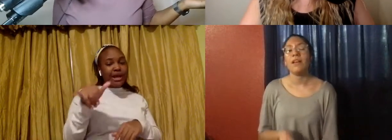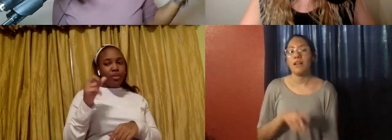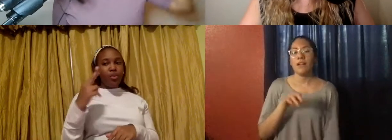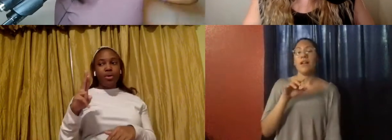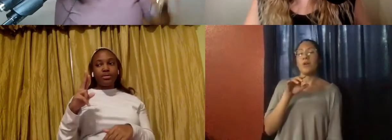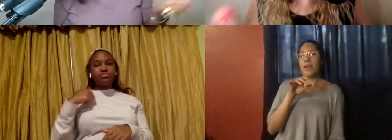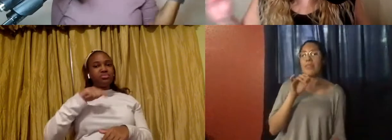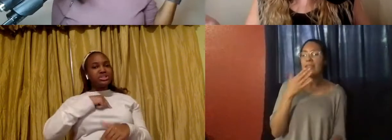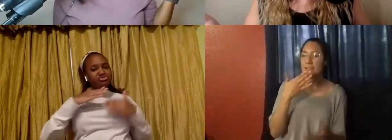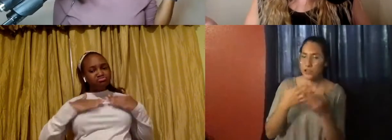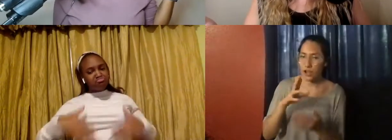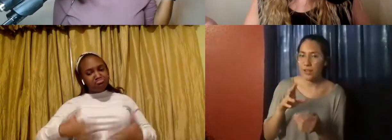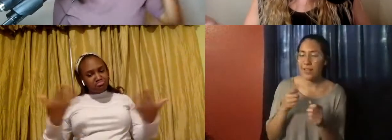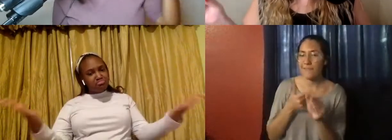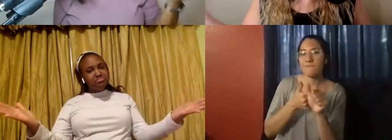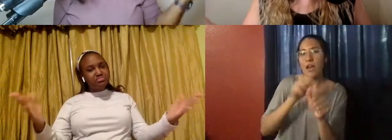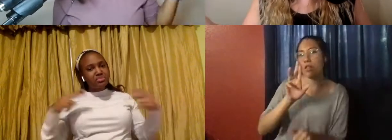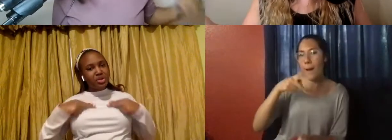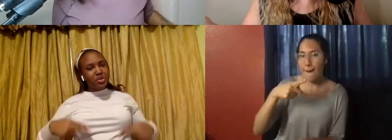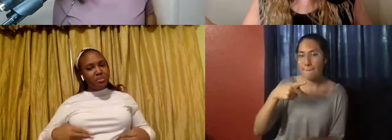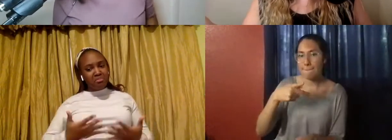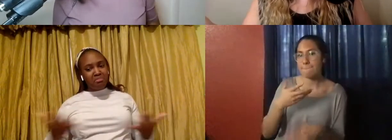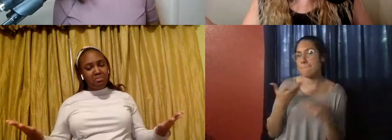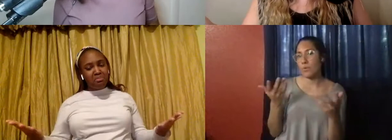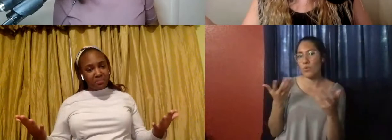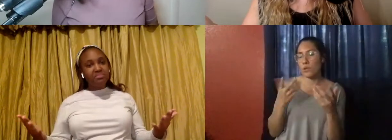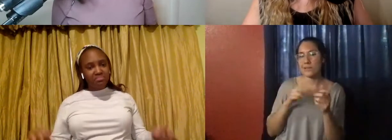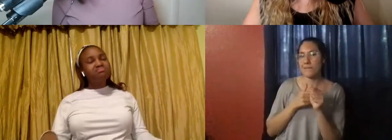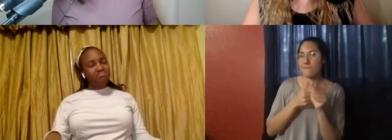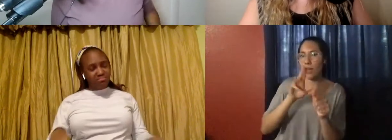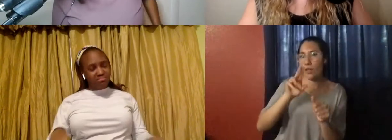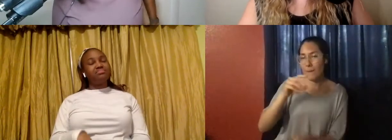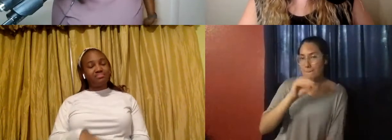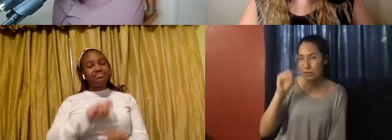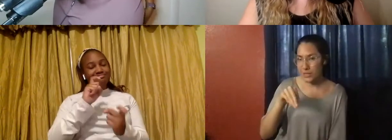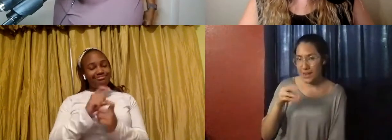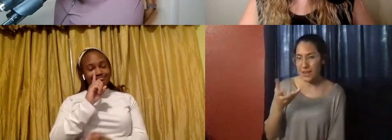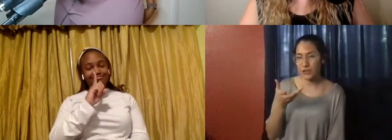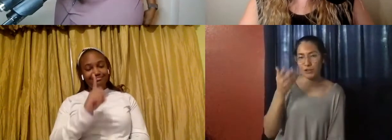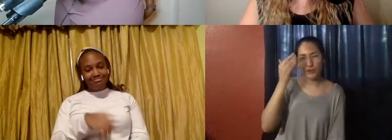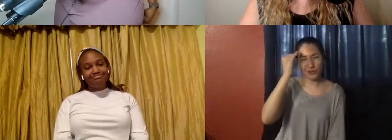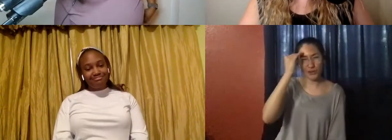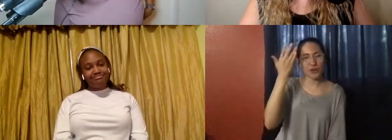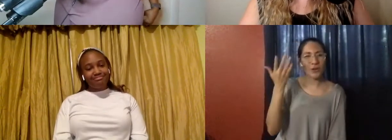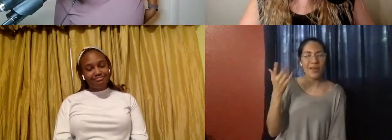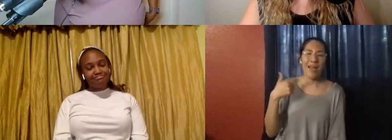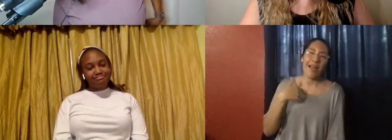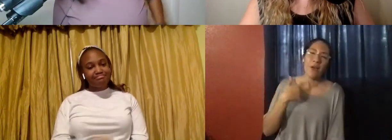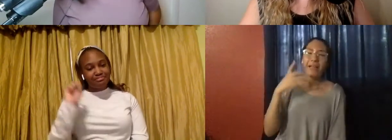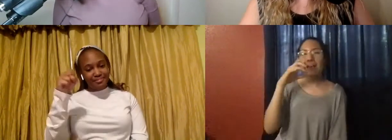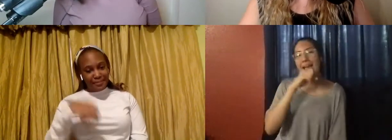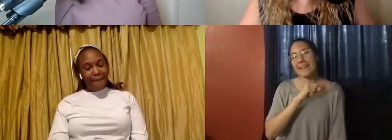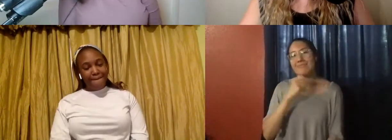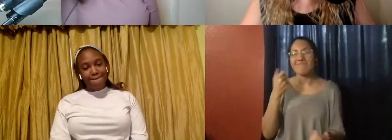follow-up, what's the follow-up percentage? Exactly. You know? Yeah. But I guess... I don't